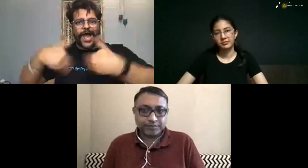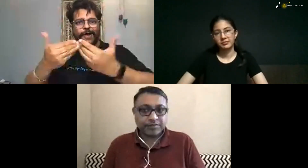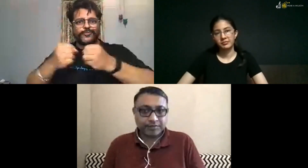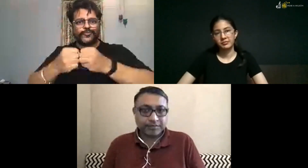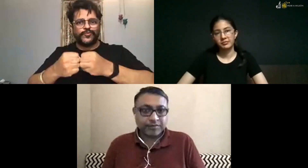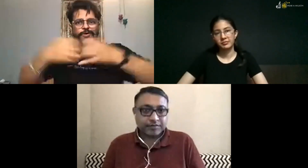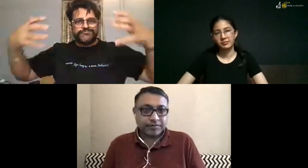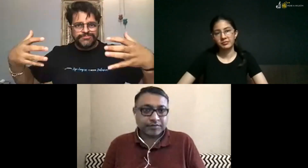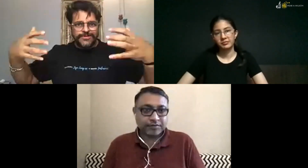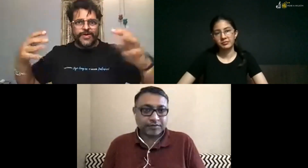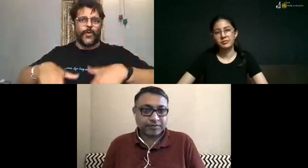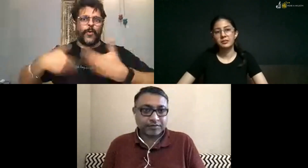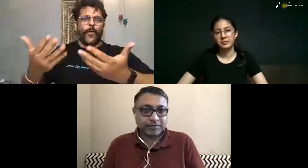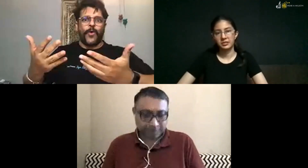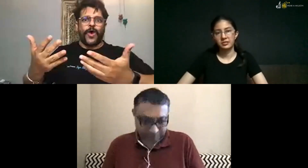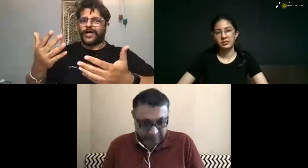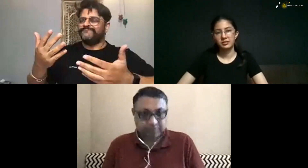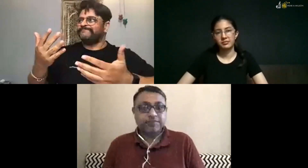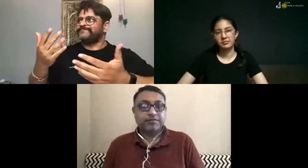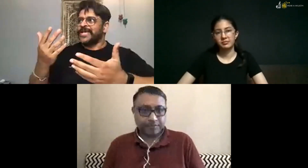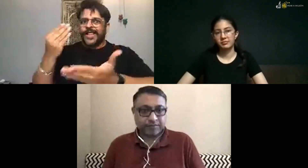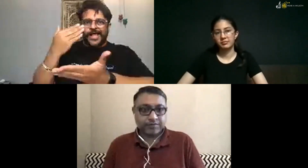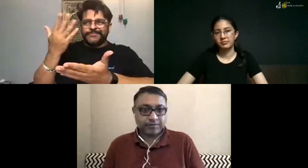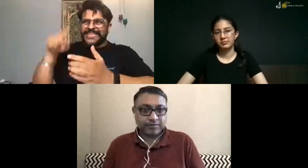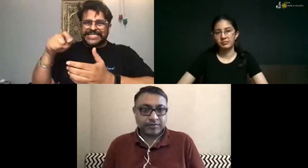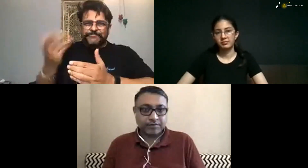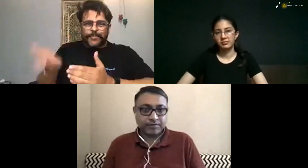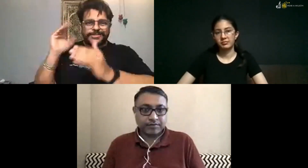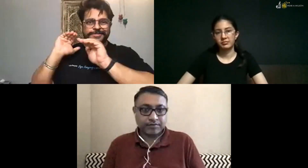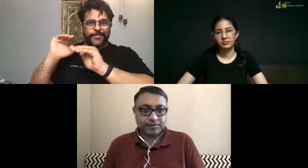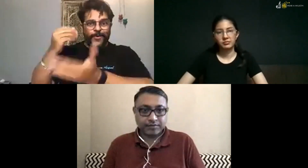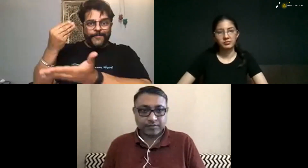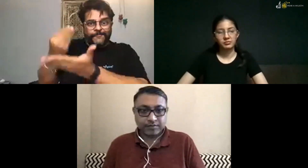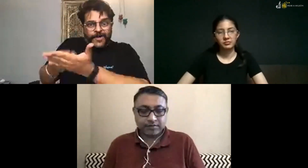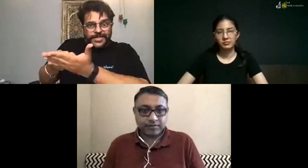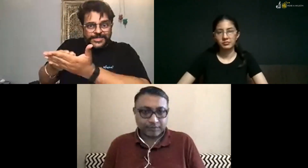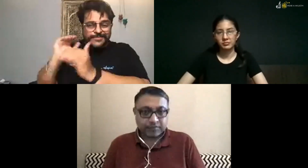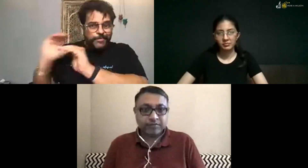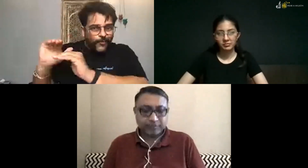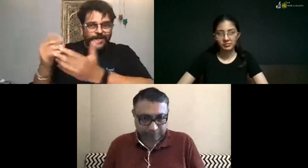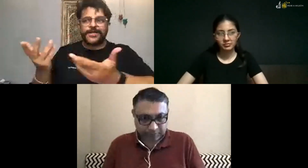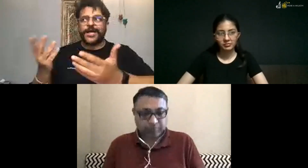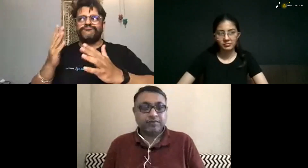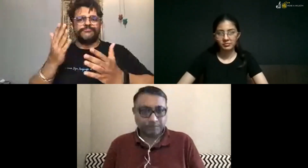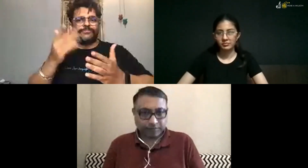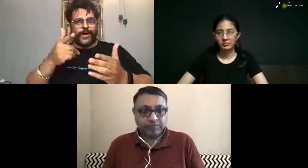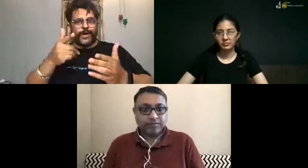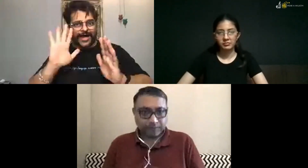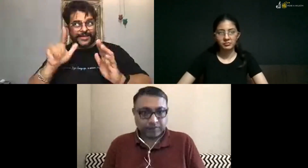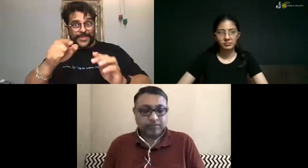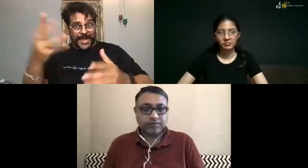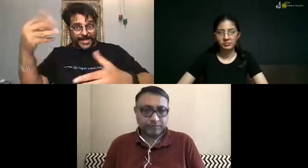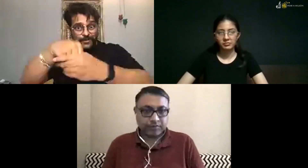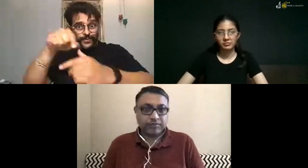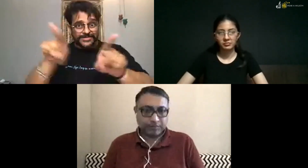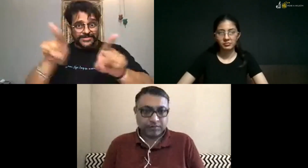they've been doing, but they don't know how to expand it, or how they need more kind of a support, funding or